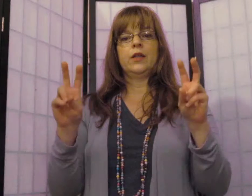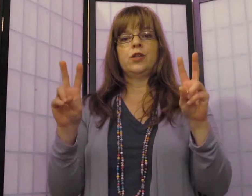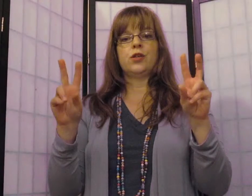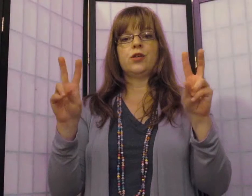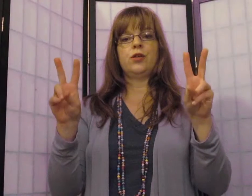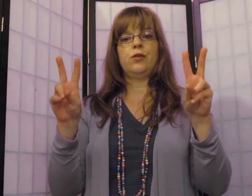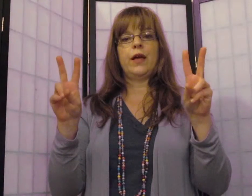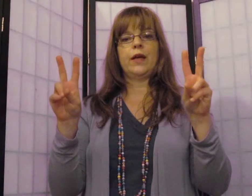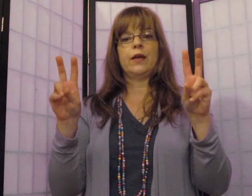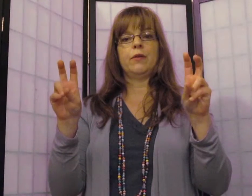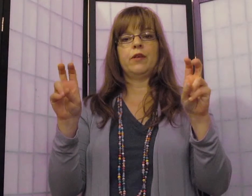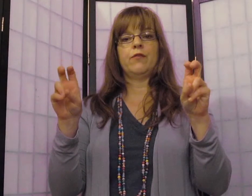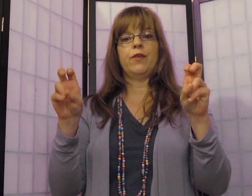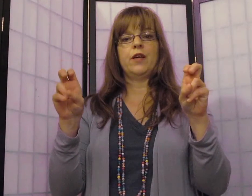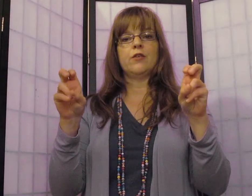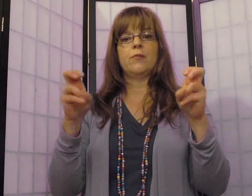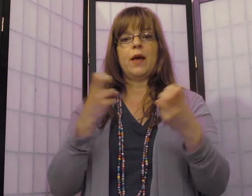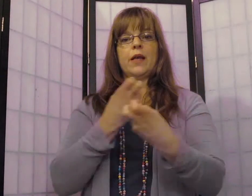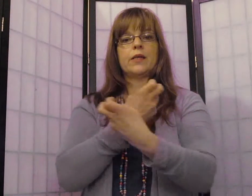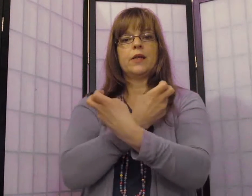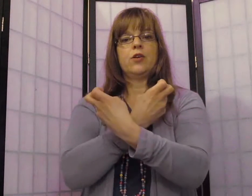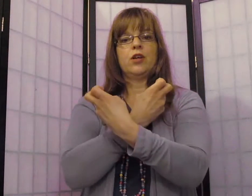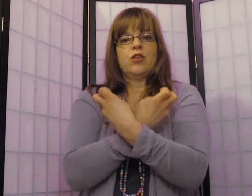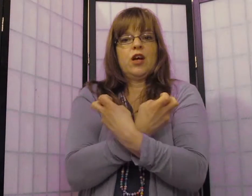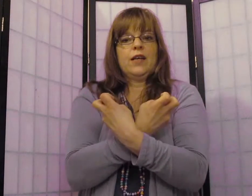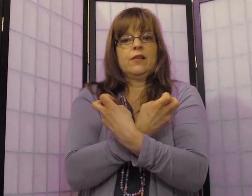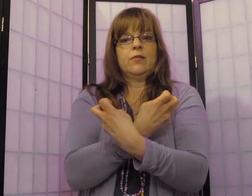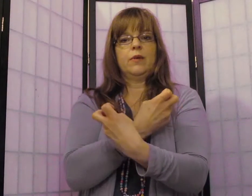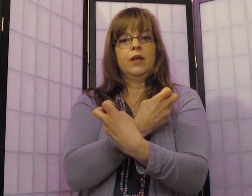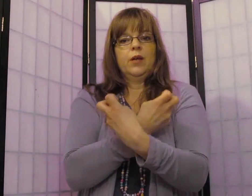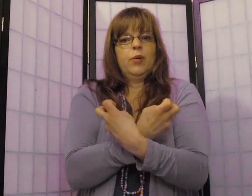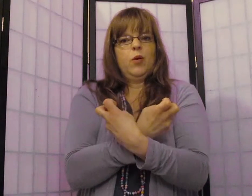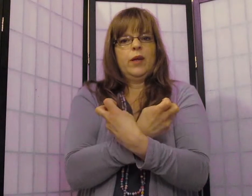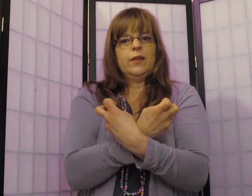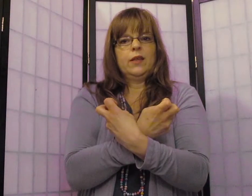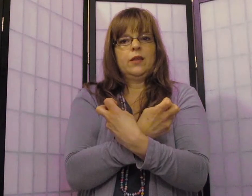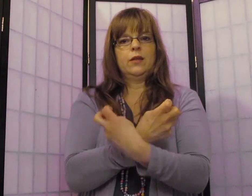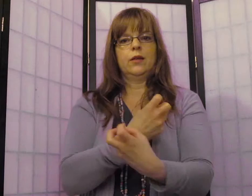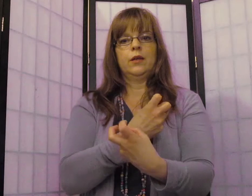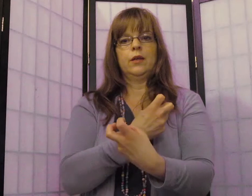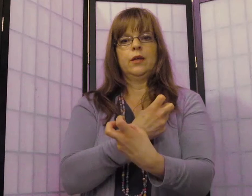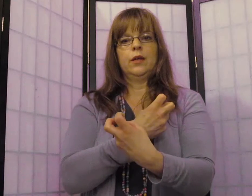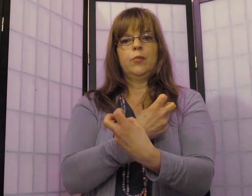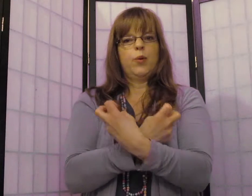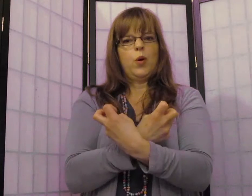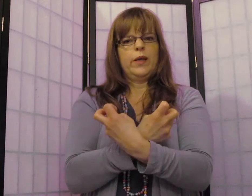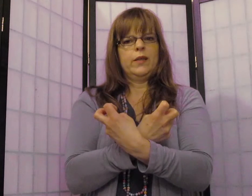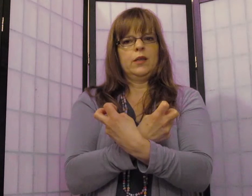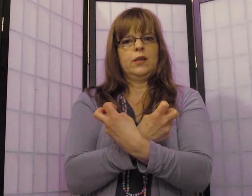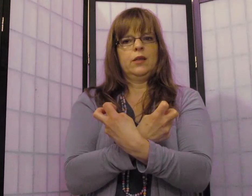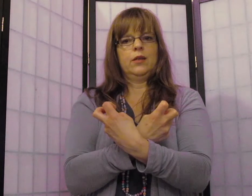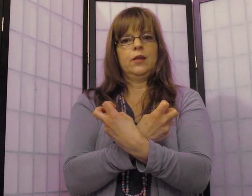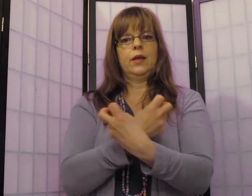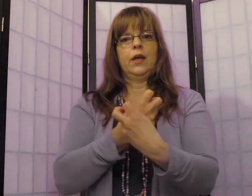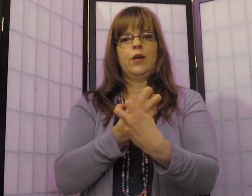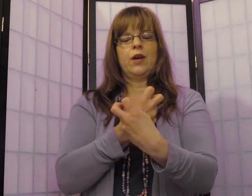your 2 hand with your fingers bent, and you're going to cross them. Poison. Poison. And you kind